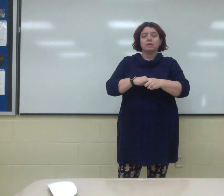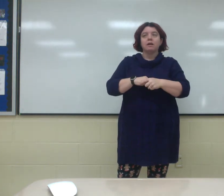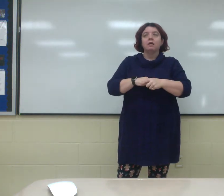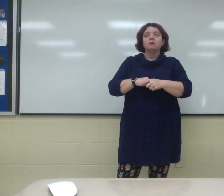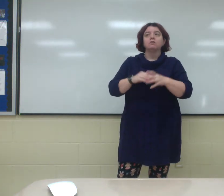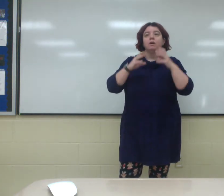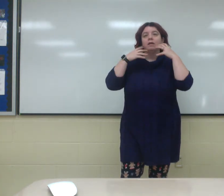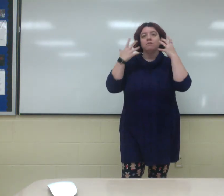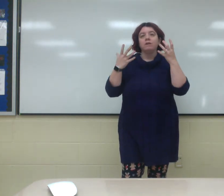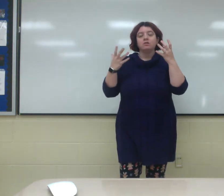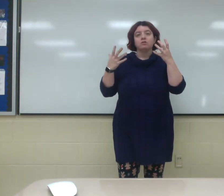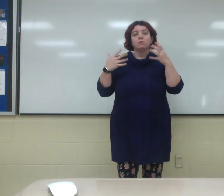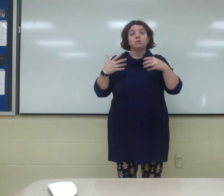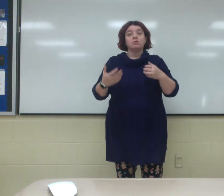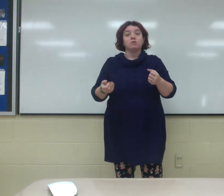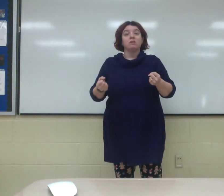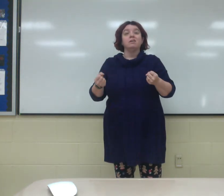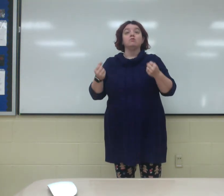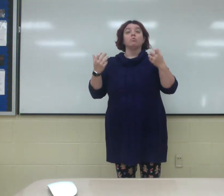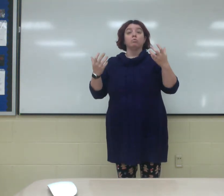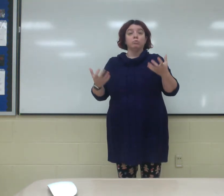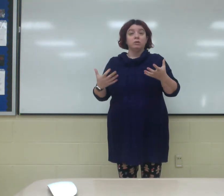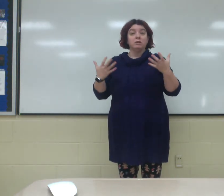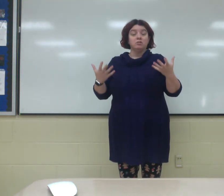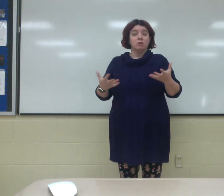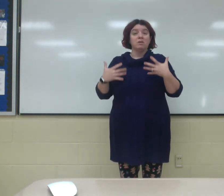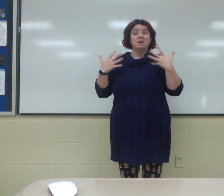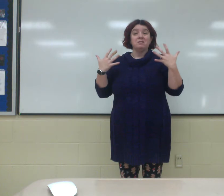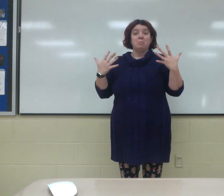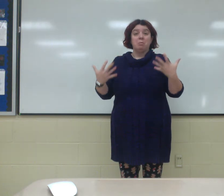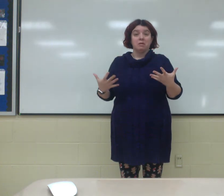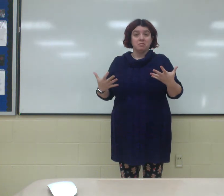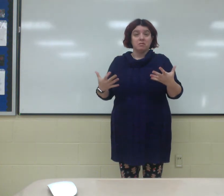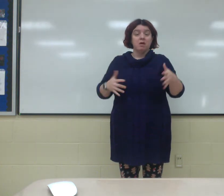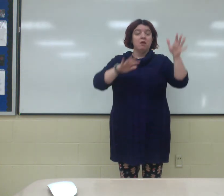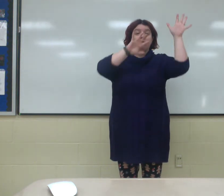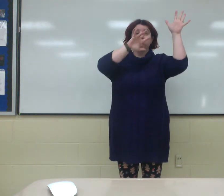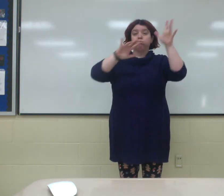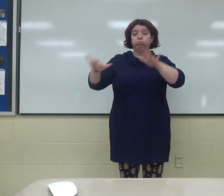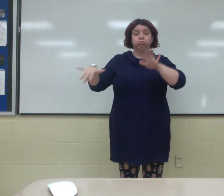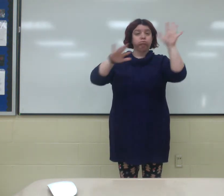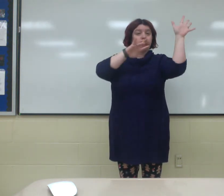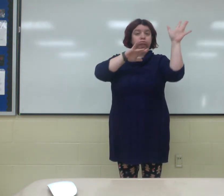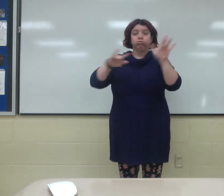that. So you add the facial expression to show that it is really snowing, it is a blizzard.